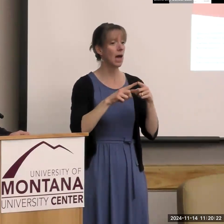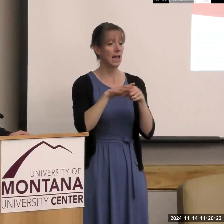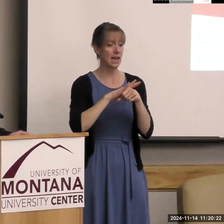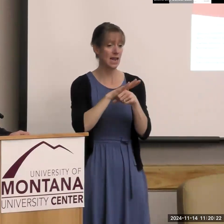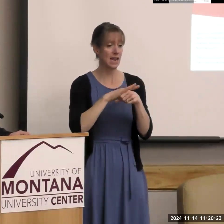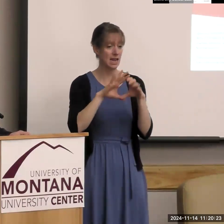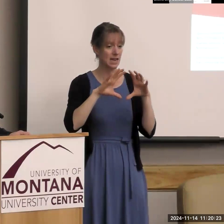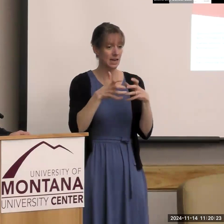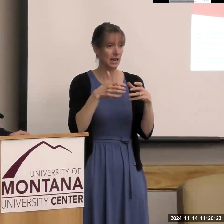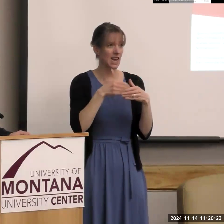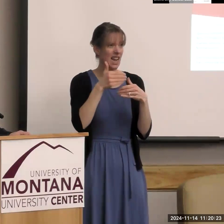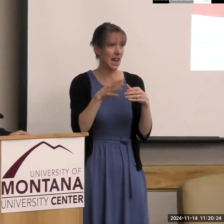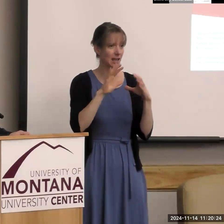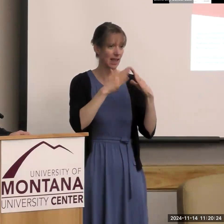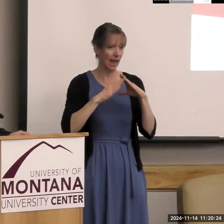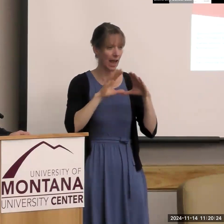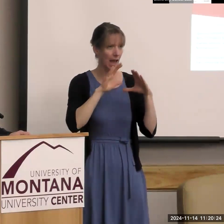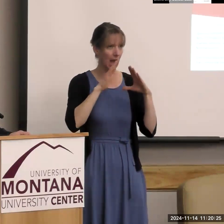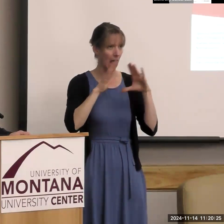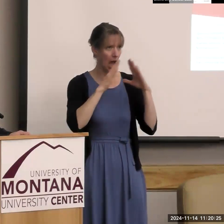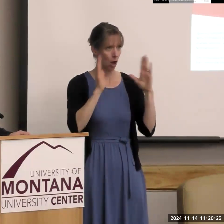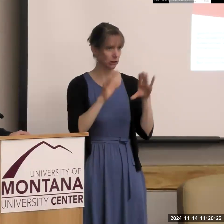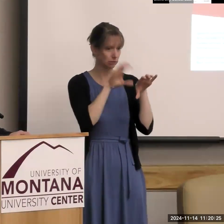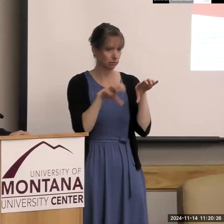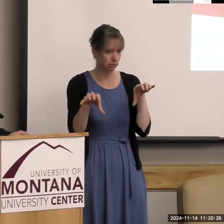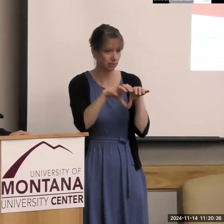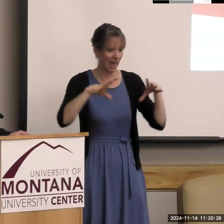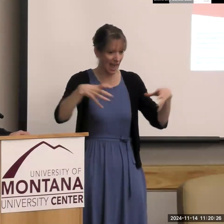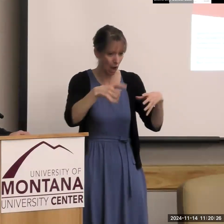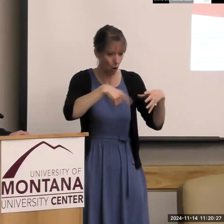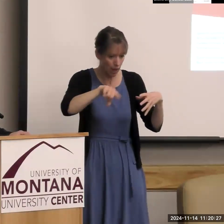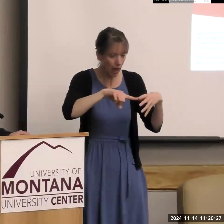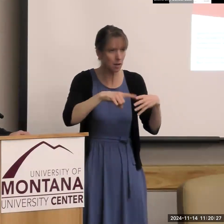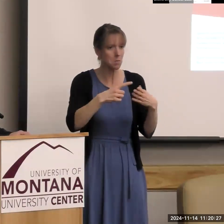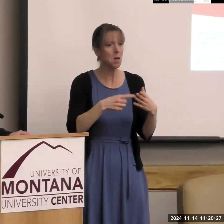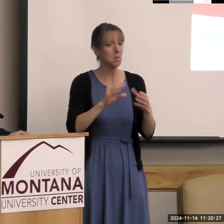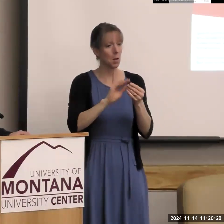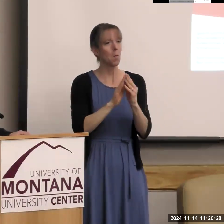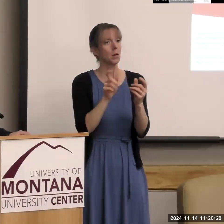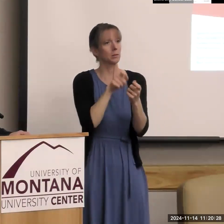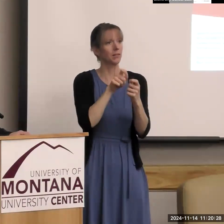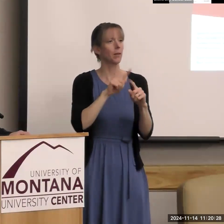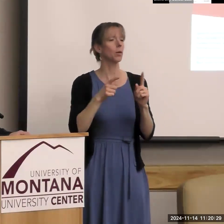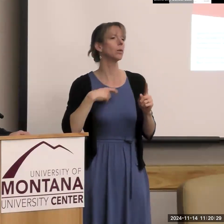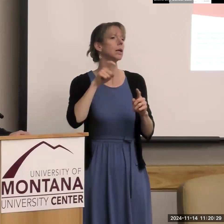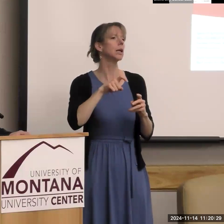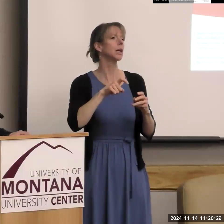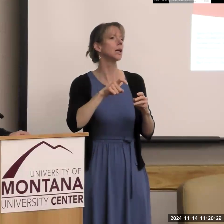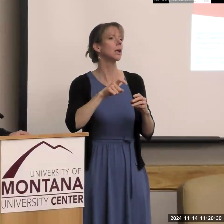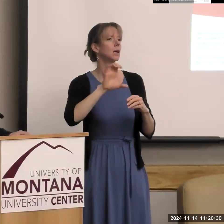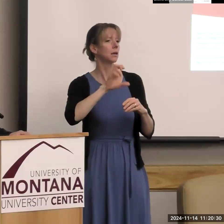maybe, right? But this is where, again, we bounce back and forth between recognizing that we need a community health improvement